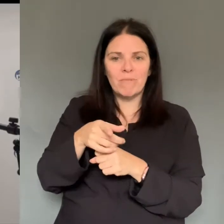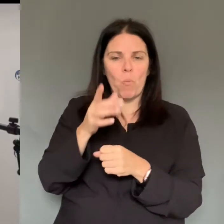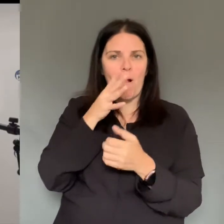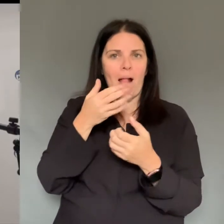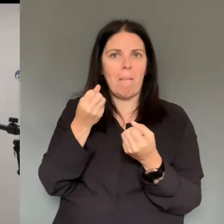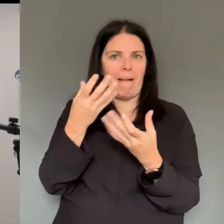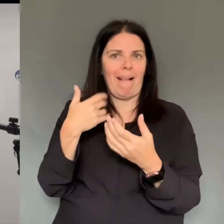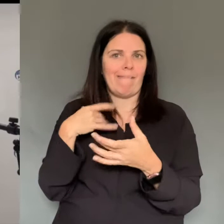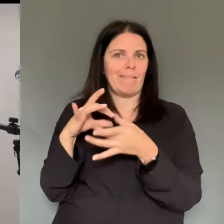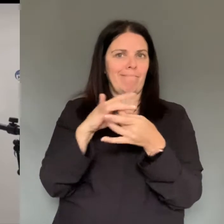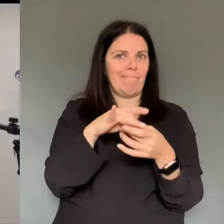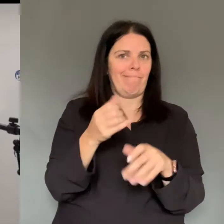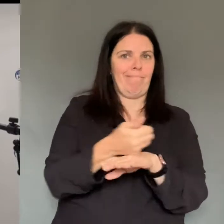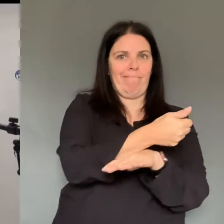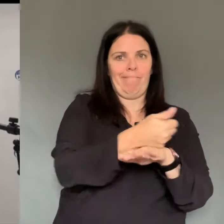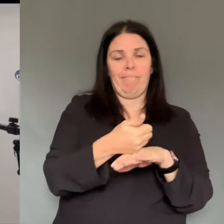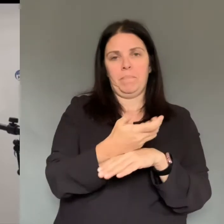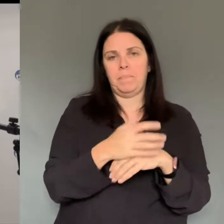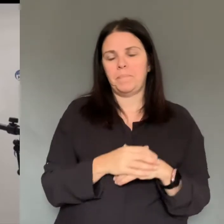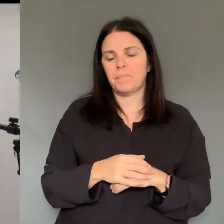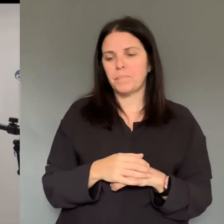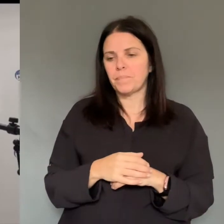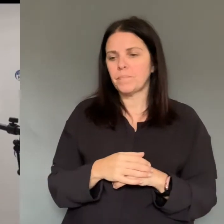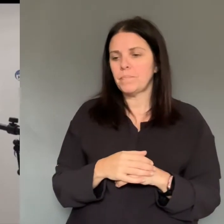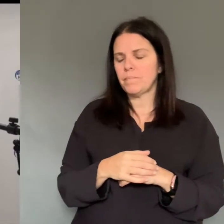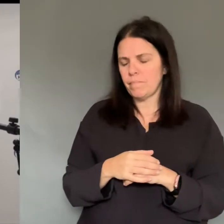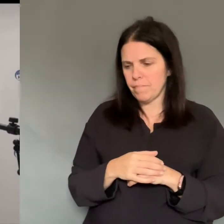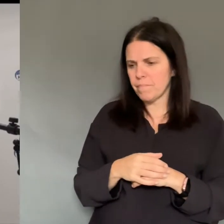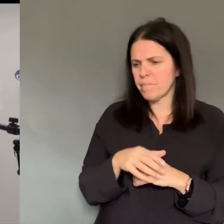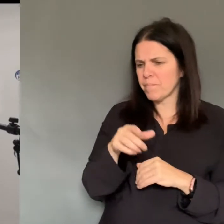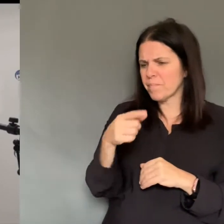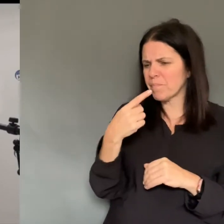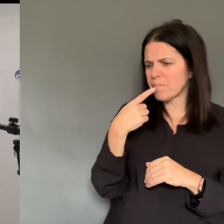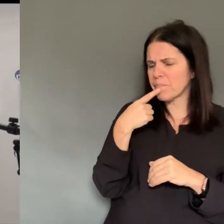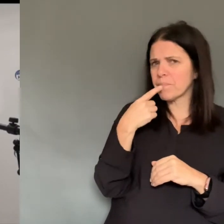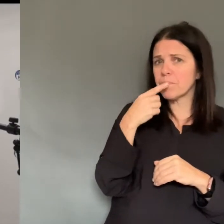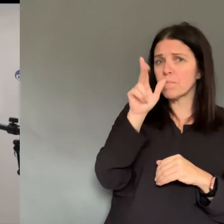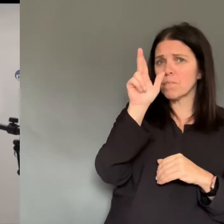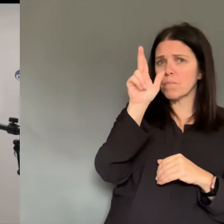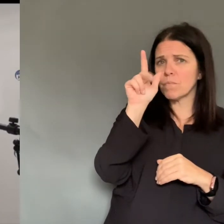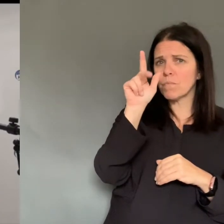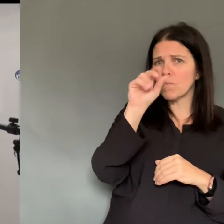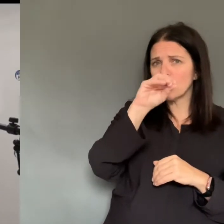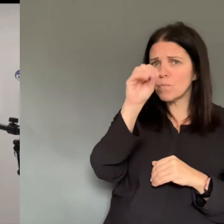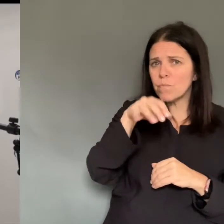Thank you. We'll take a question from Blackburn News.